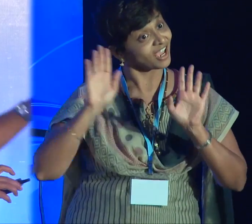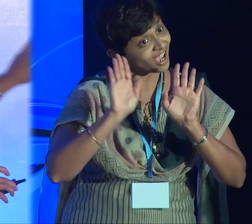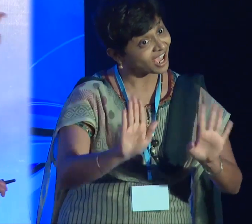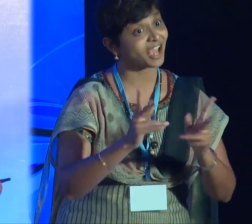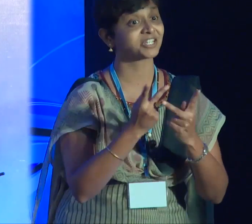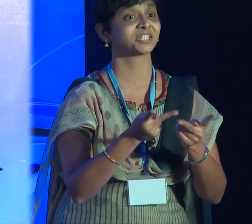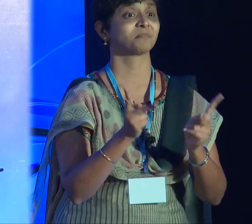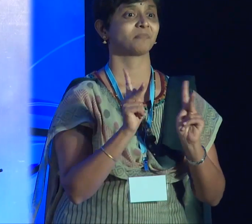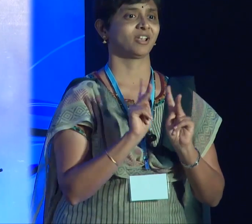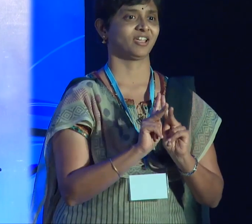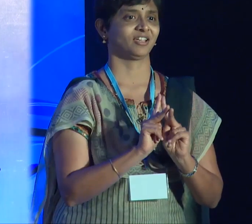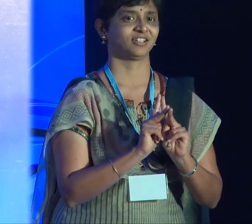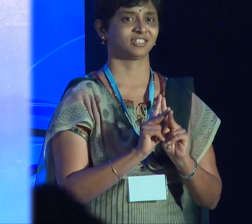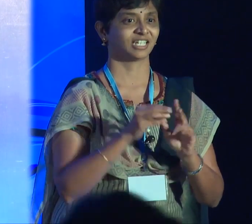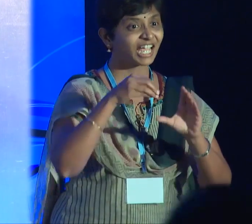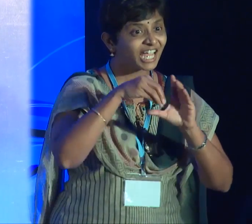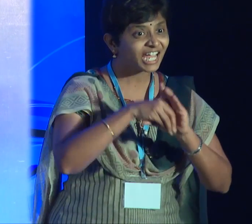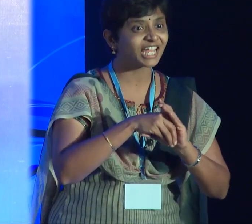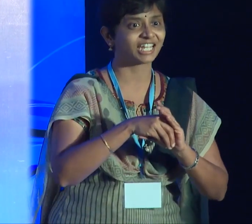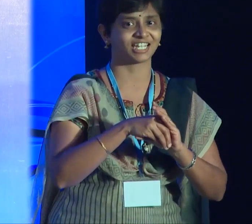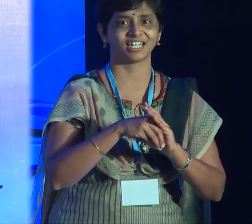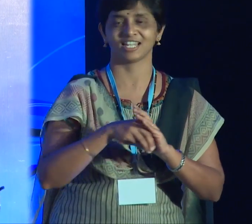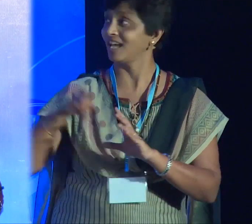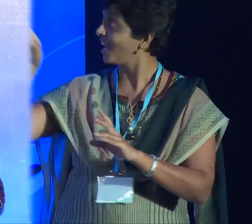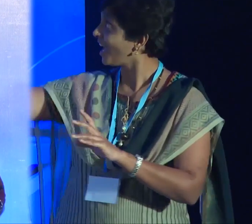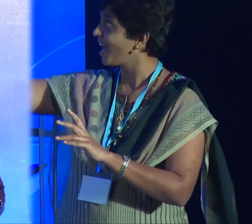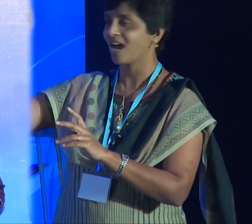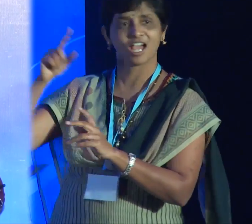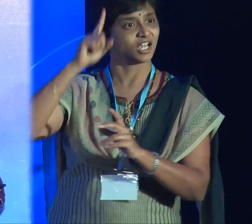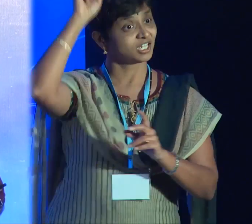He becomes the charioteer of the sun god.